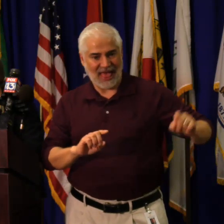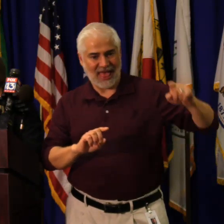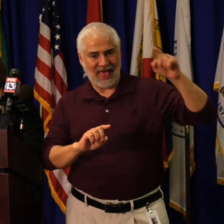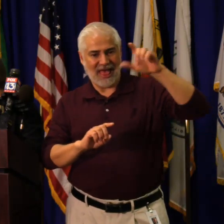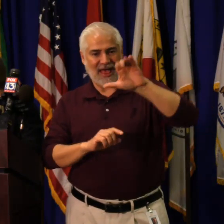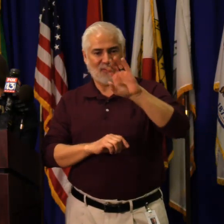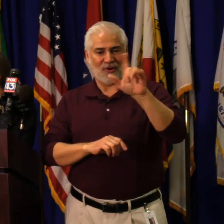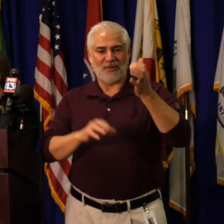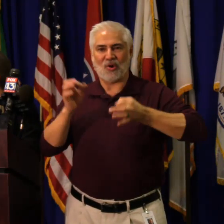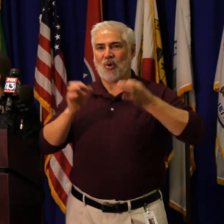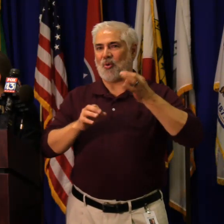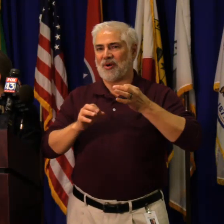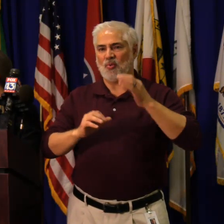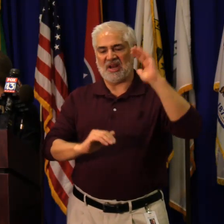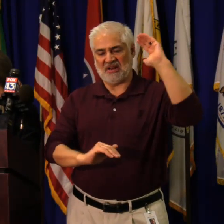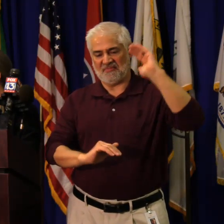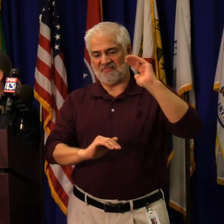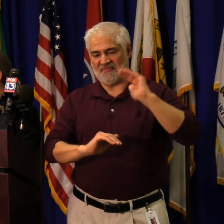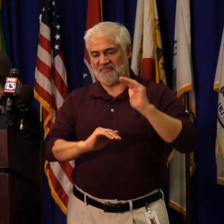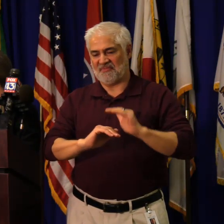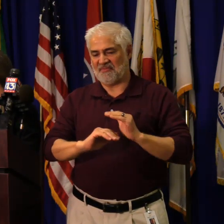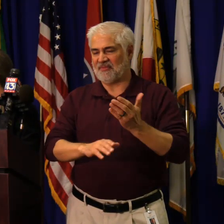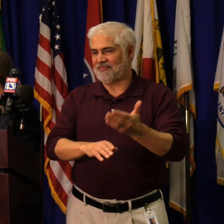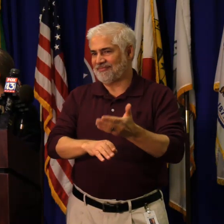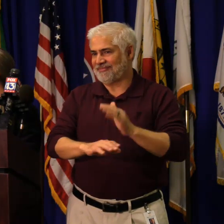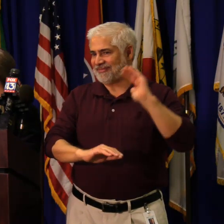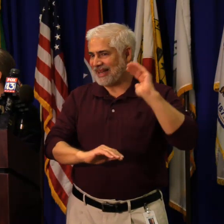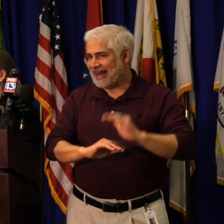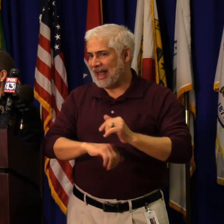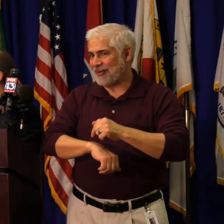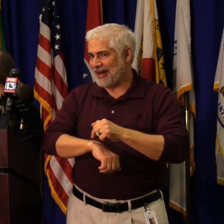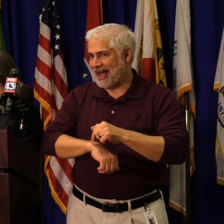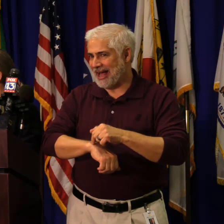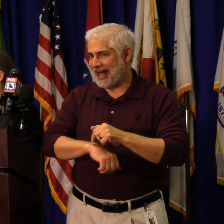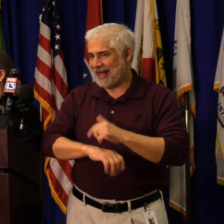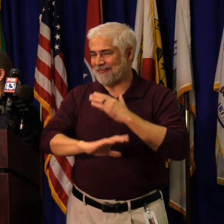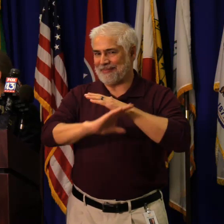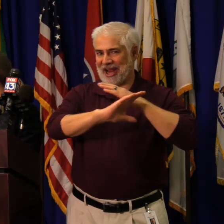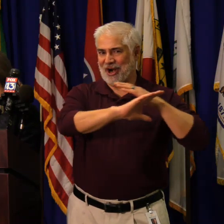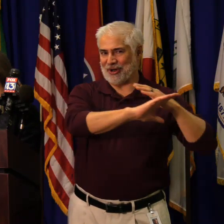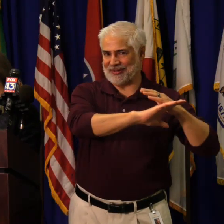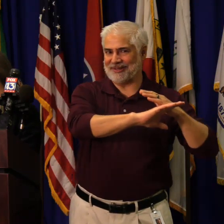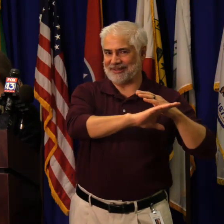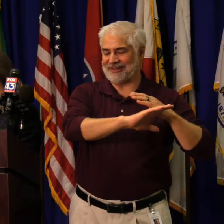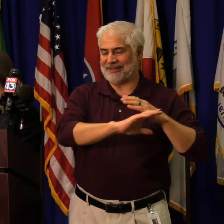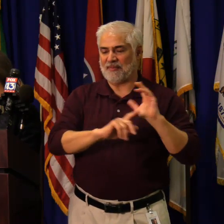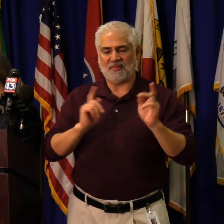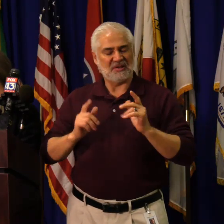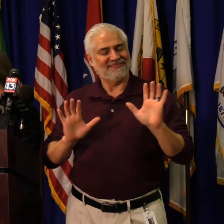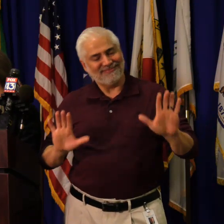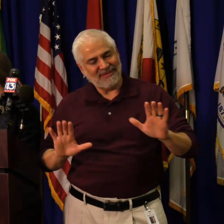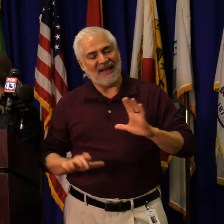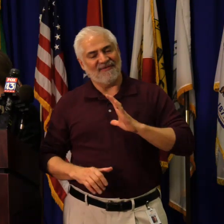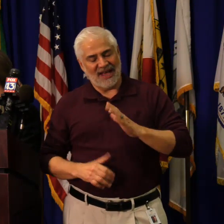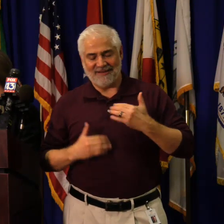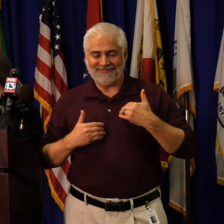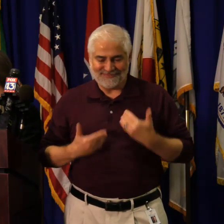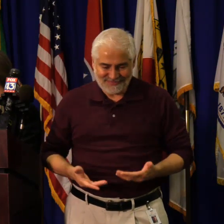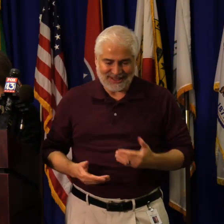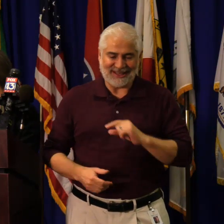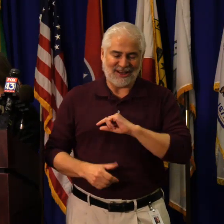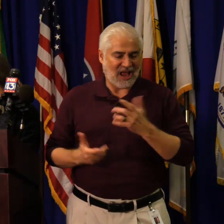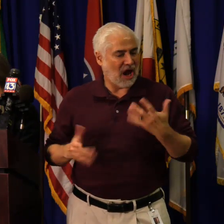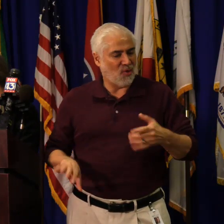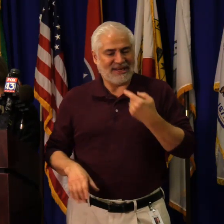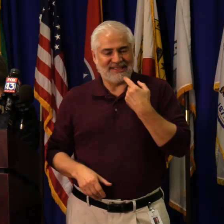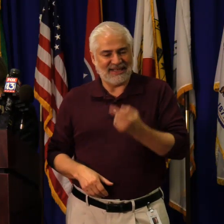criminal courts. We've cut down all of those barriers. So these are individuals who had already said, I'm good for this, I did it, I want to plead